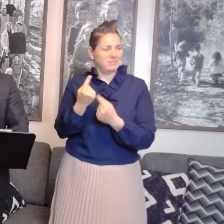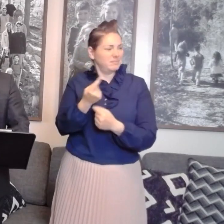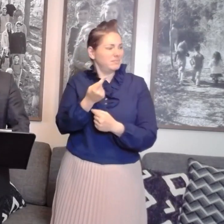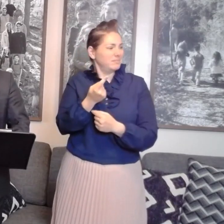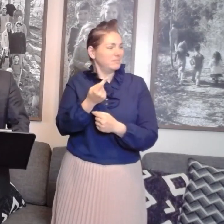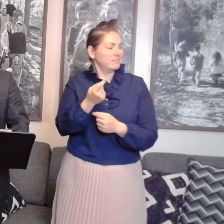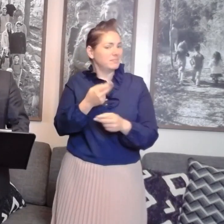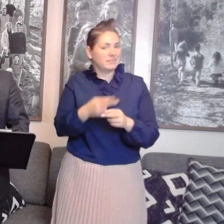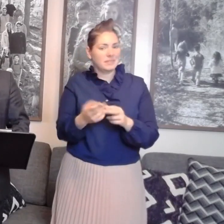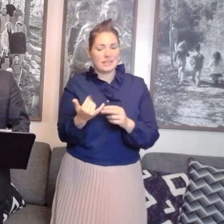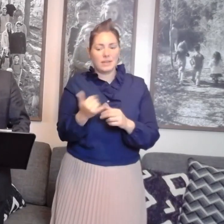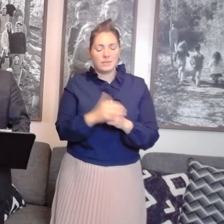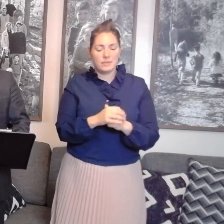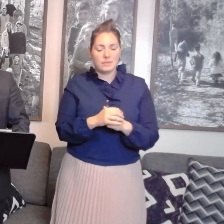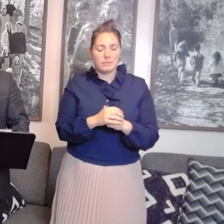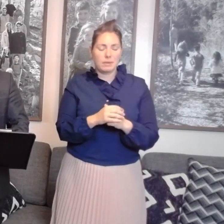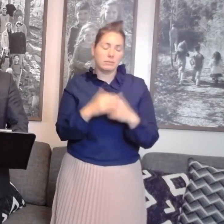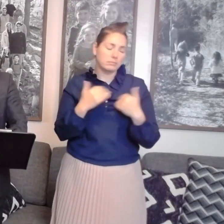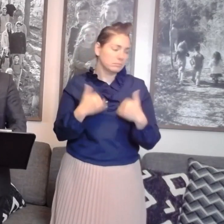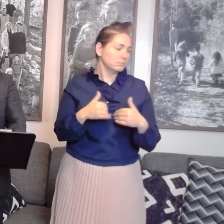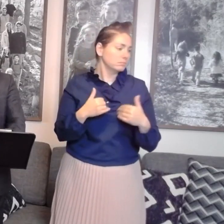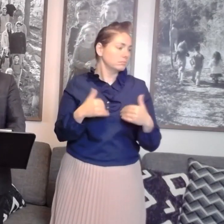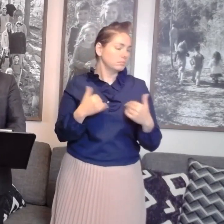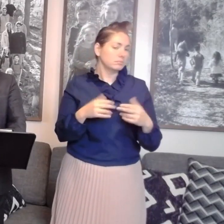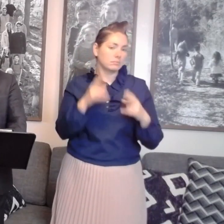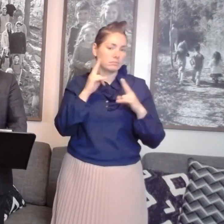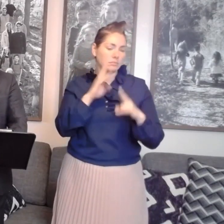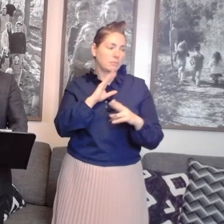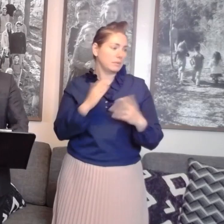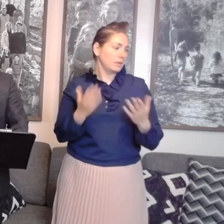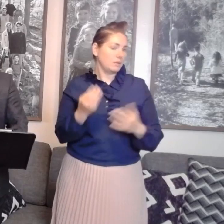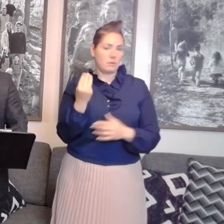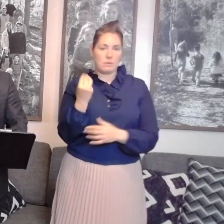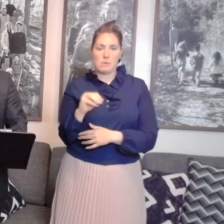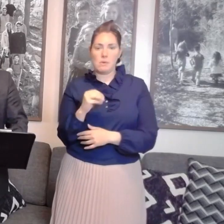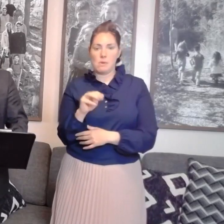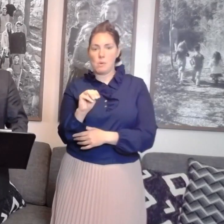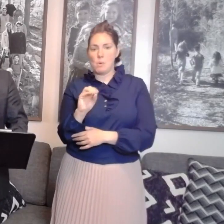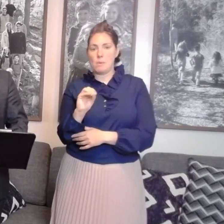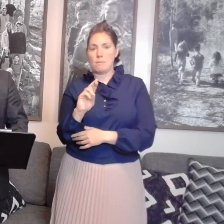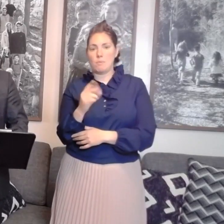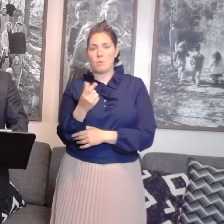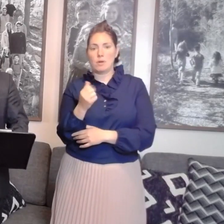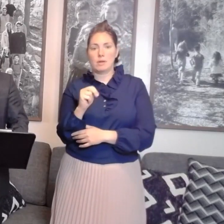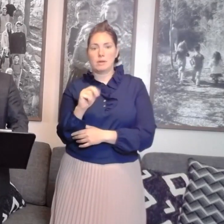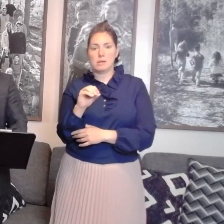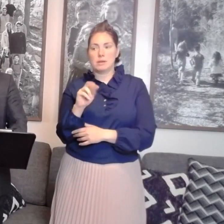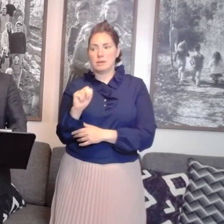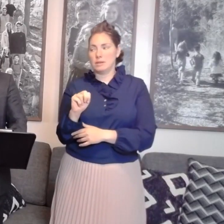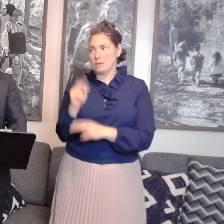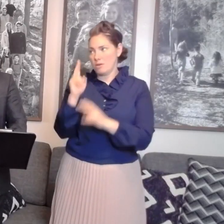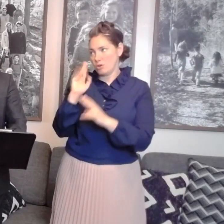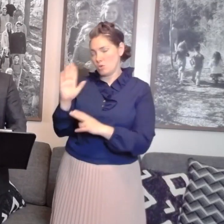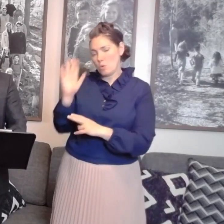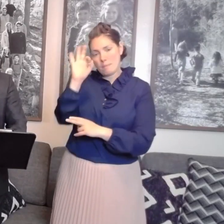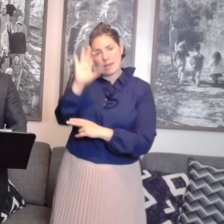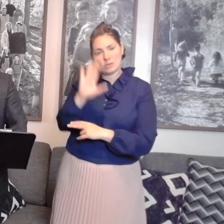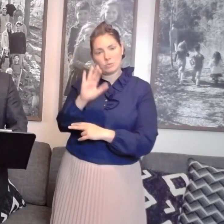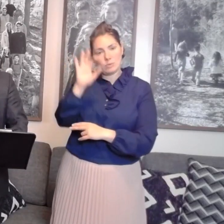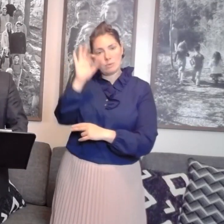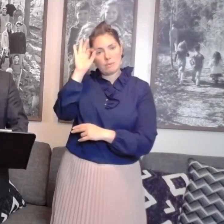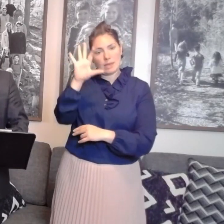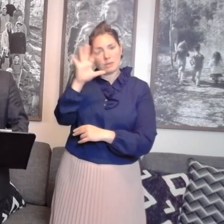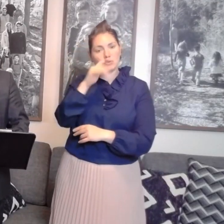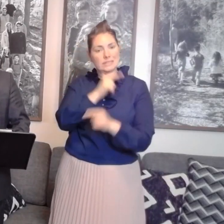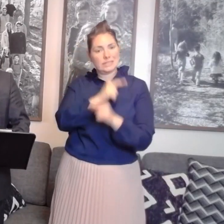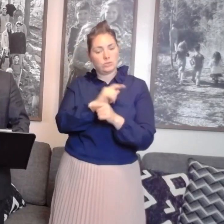now. And what a privilege it is to be able to give honor to your pastor, Sister Chapman,